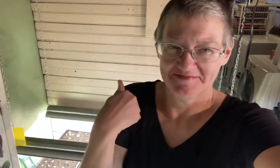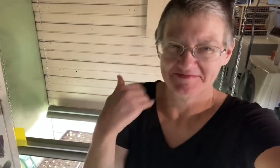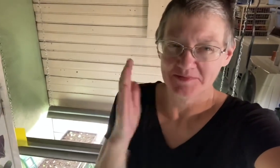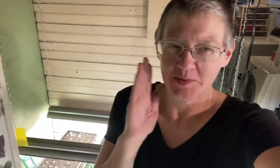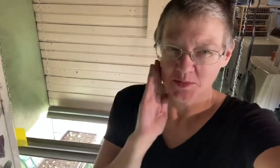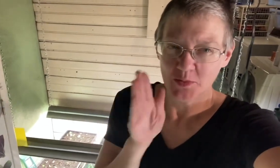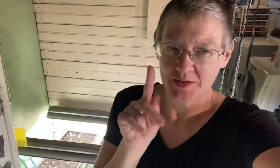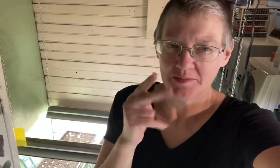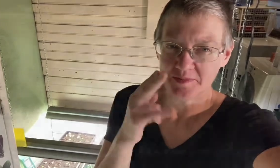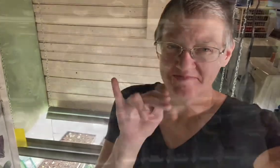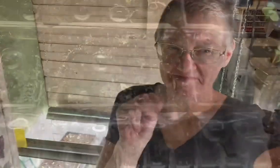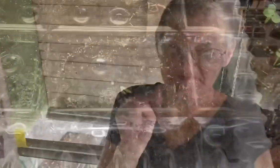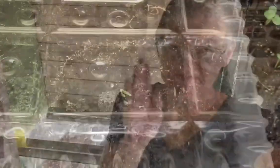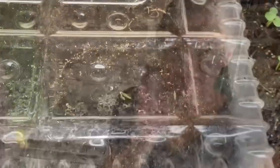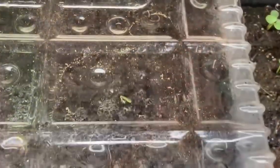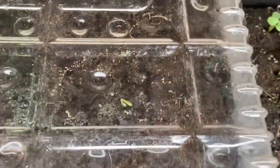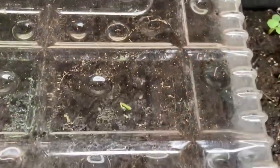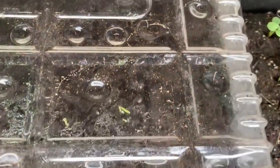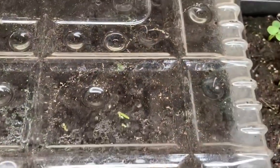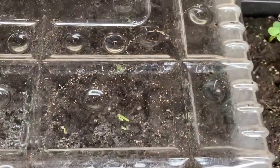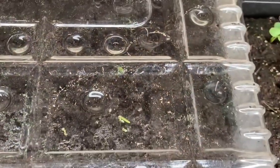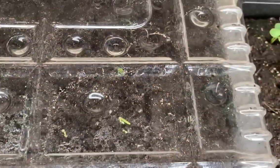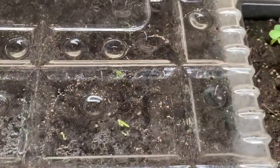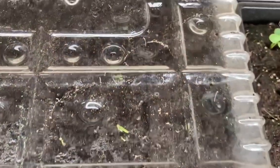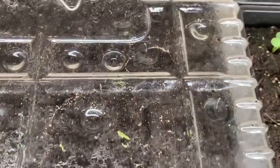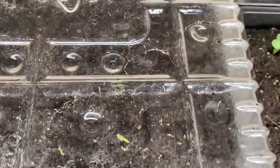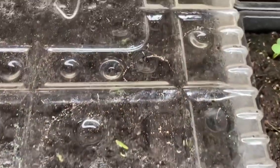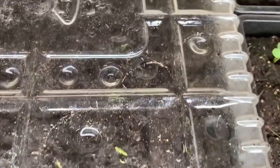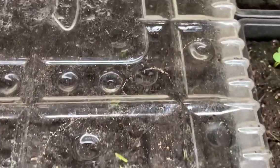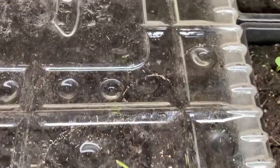sowed those 9 days ago, and we're going to pot those up soon.